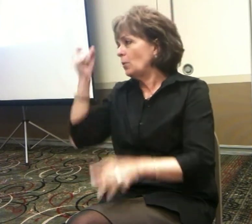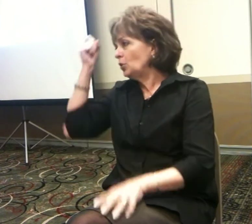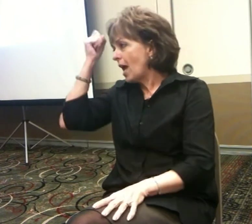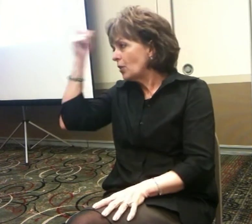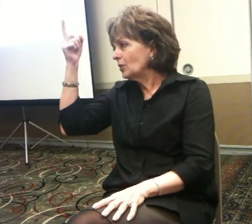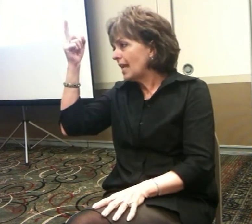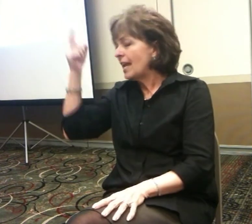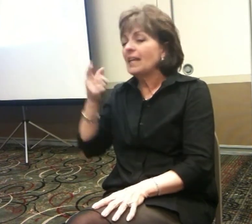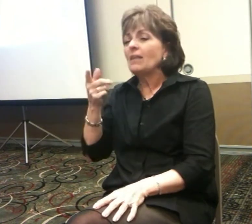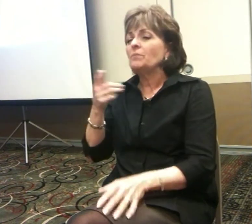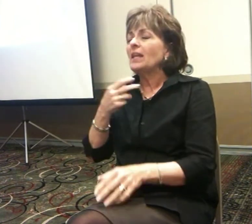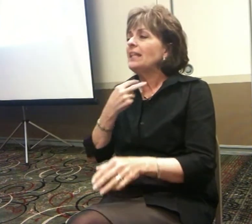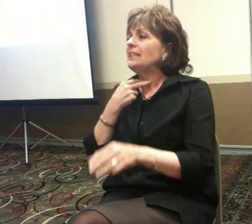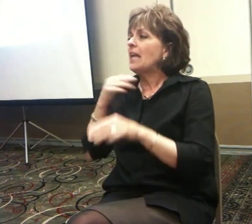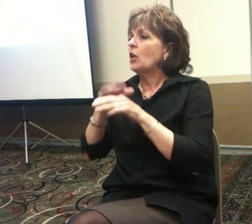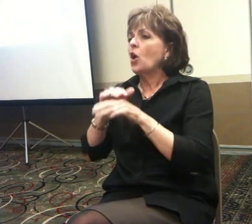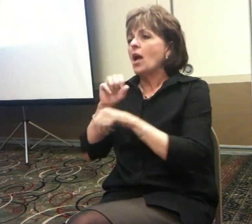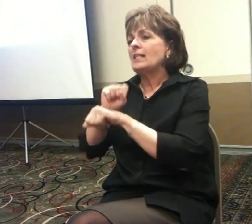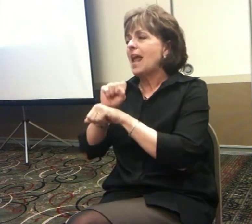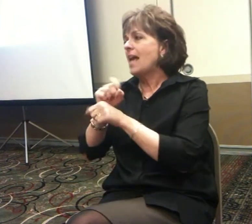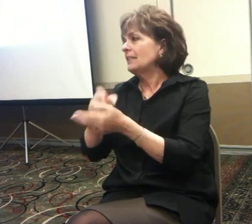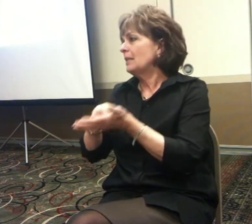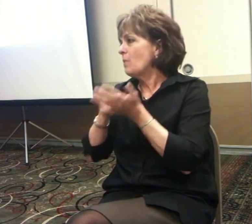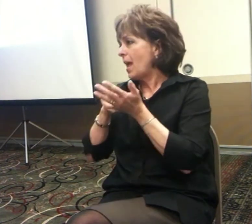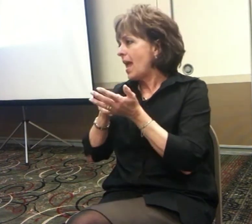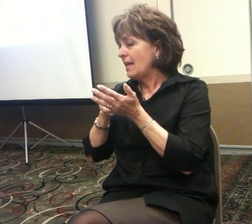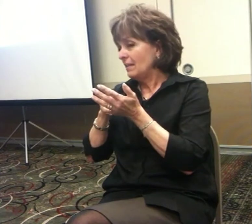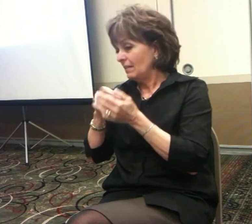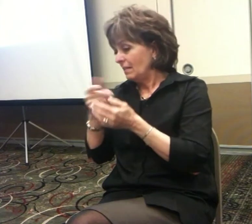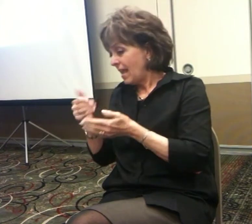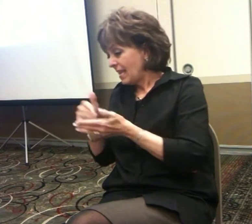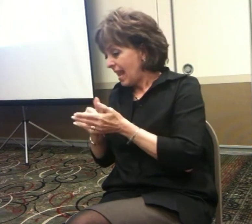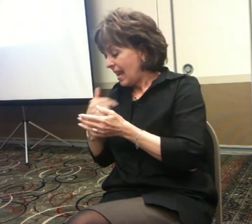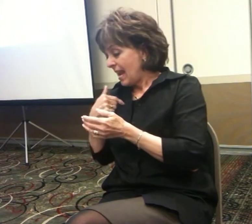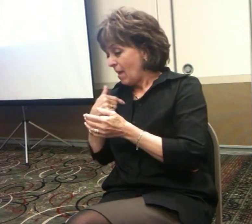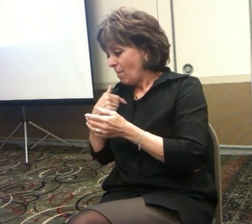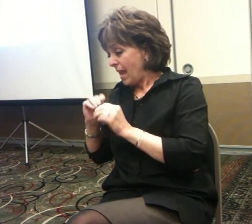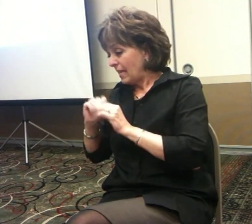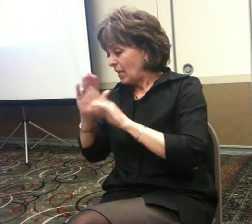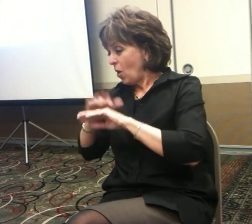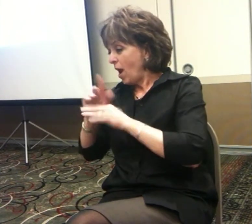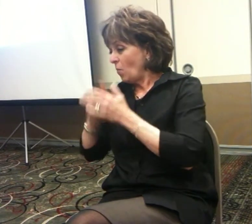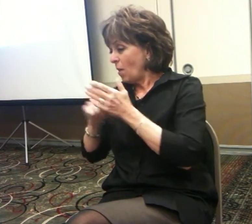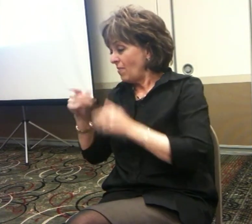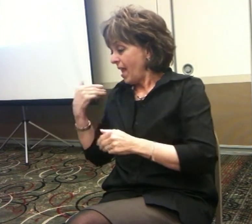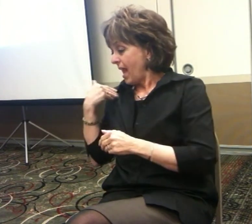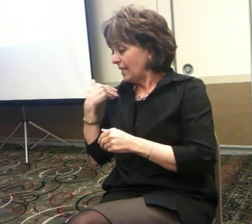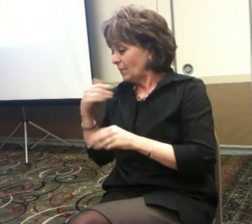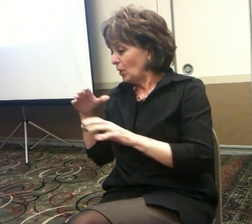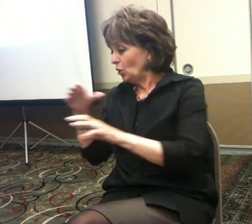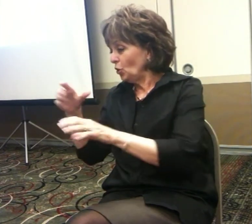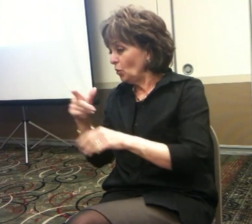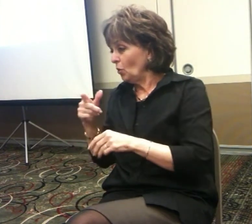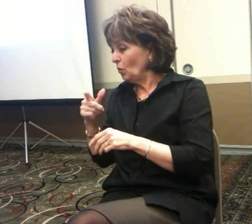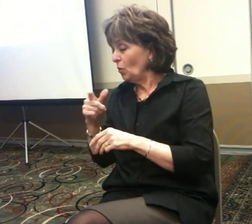on task demand. Again, am I clear about what's being asked of me to do? All right. Again, yells, screams, closes down.